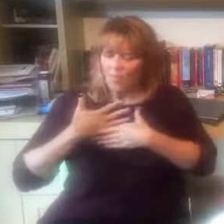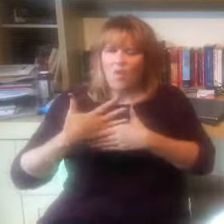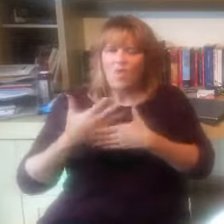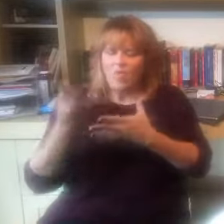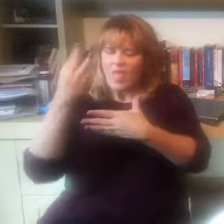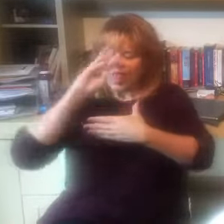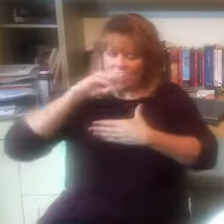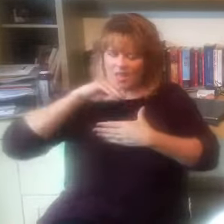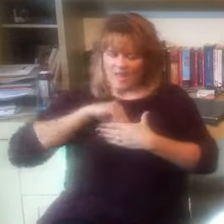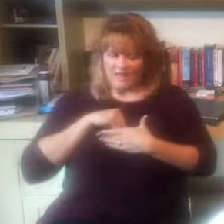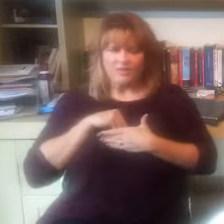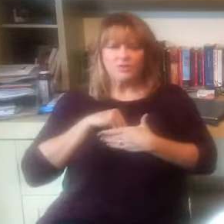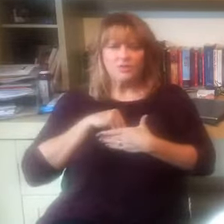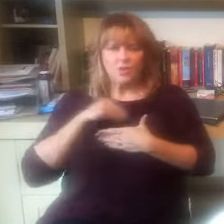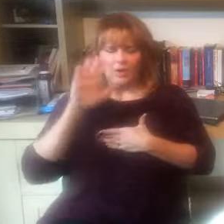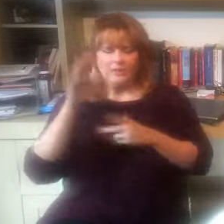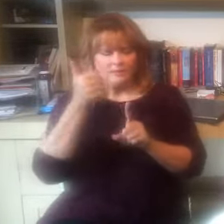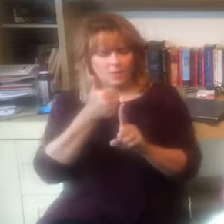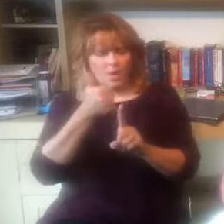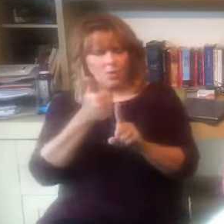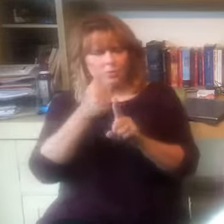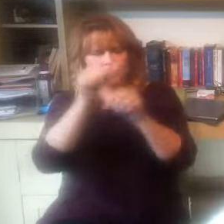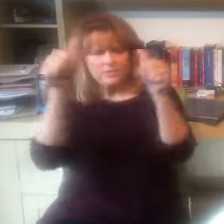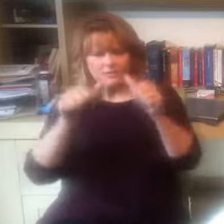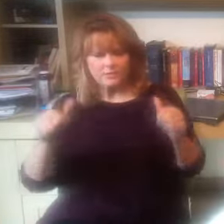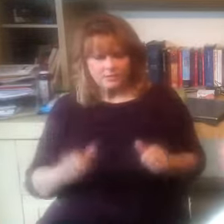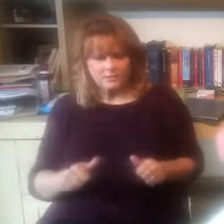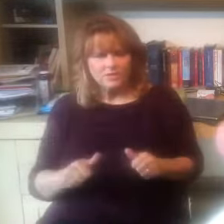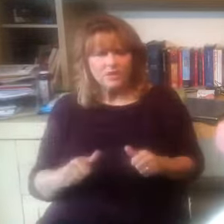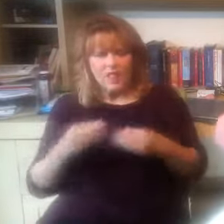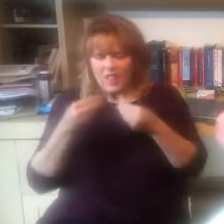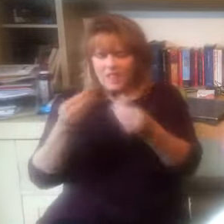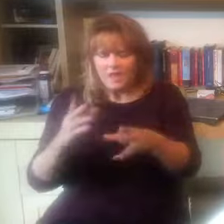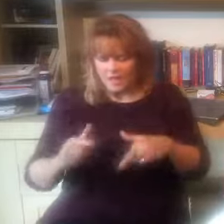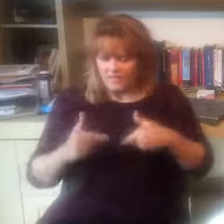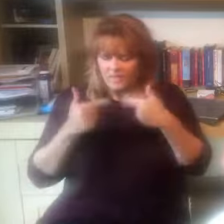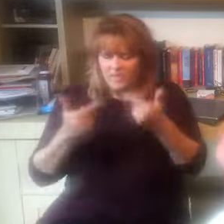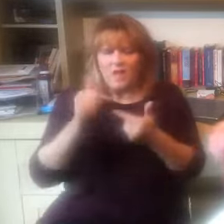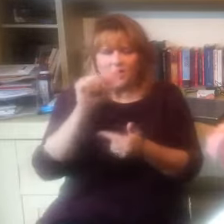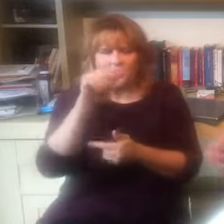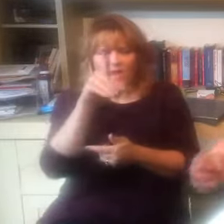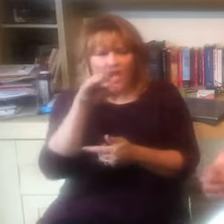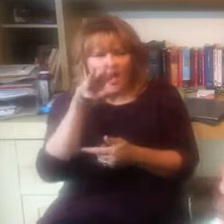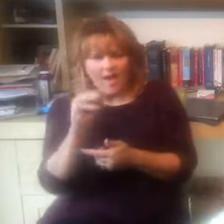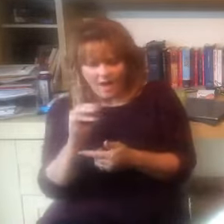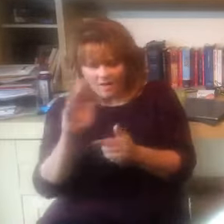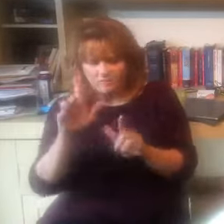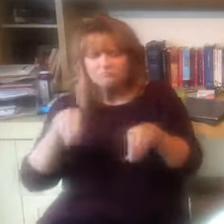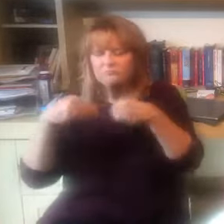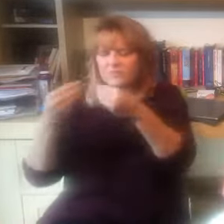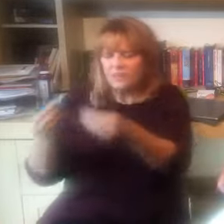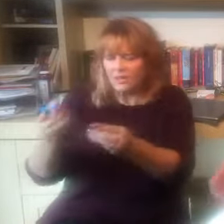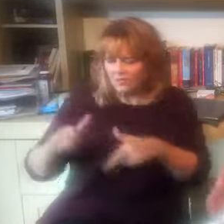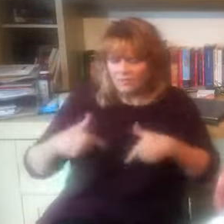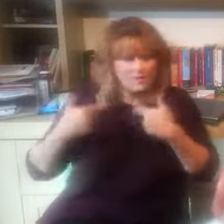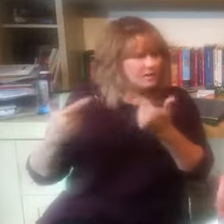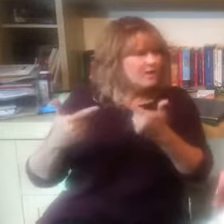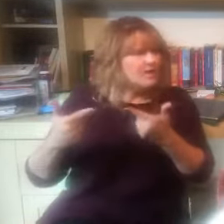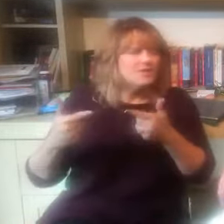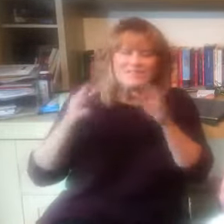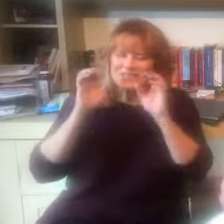life into his own image and gave him life, and that image became a living soul. I'm getting a